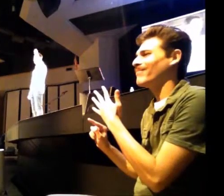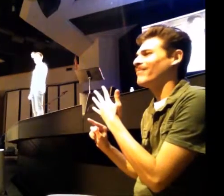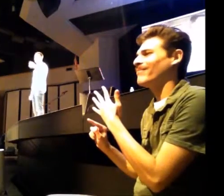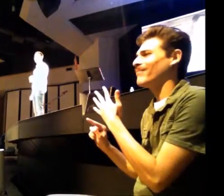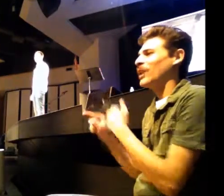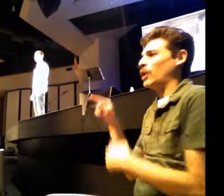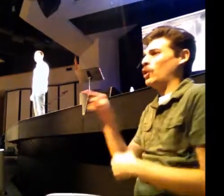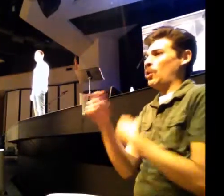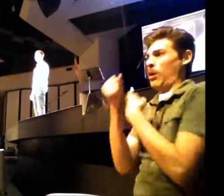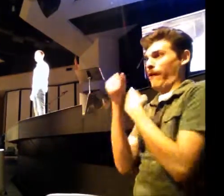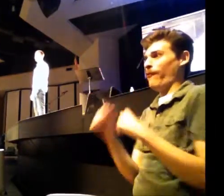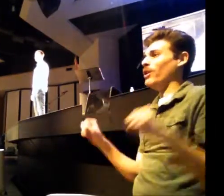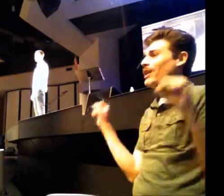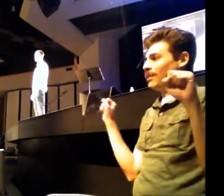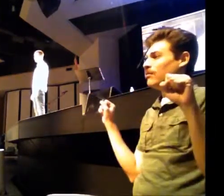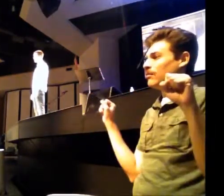so.